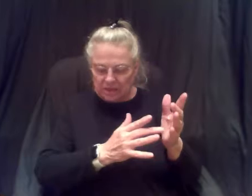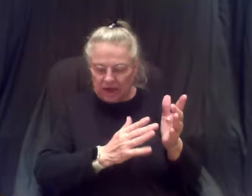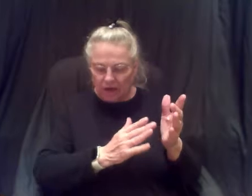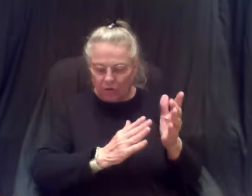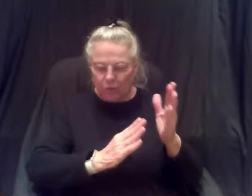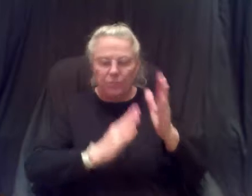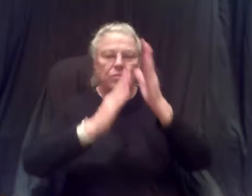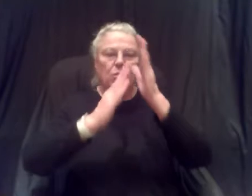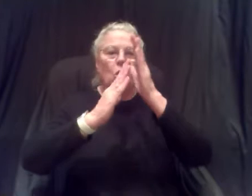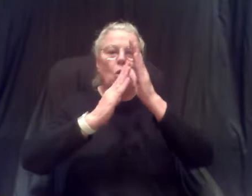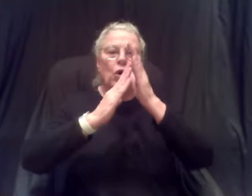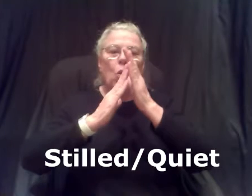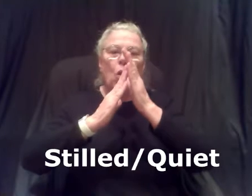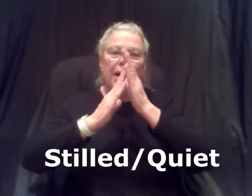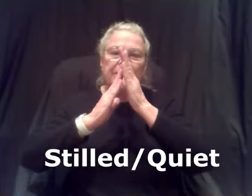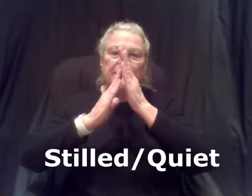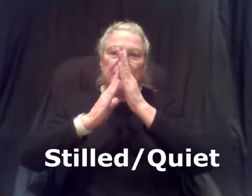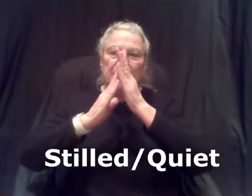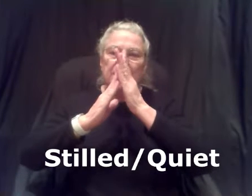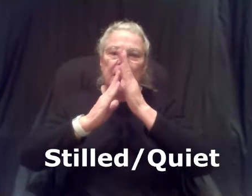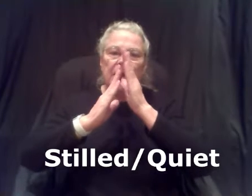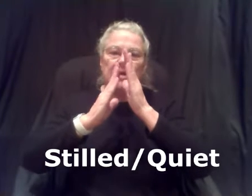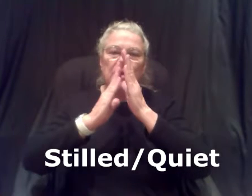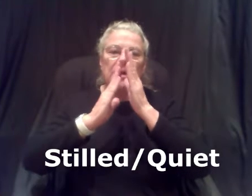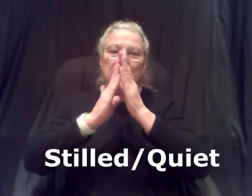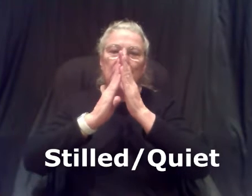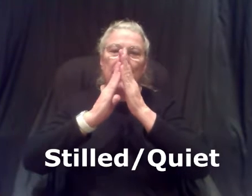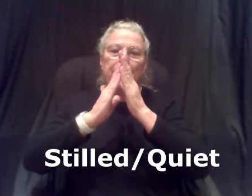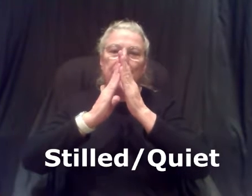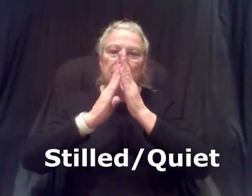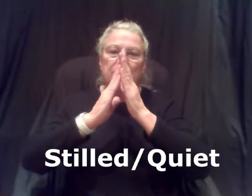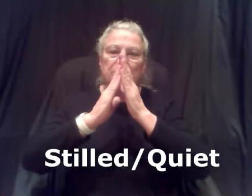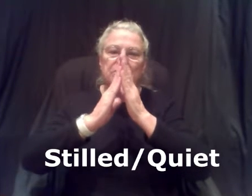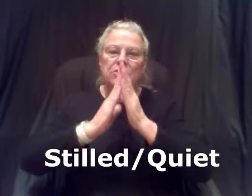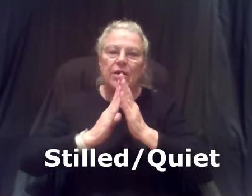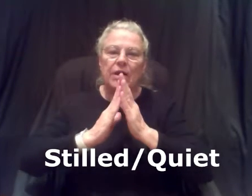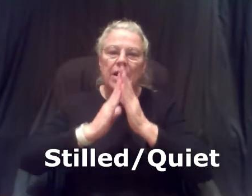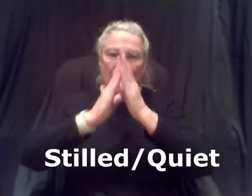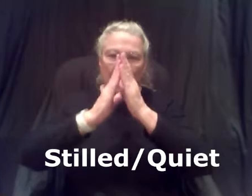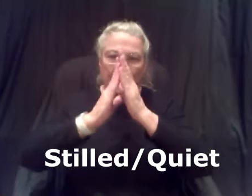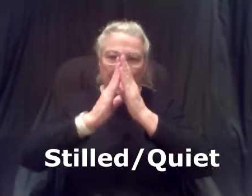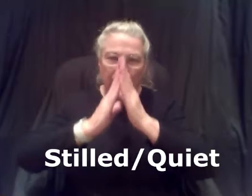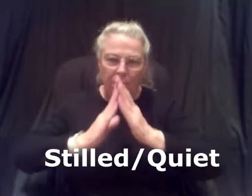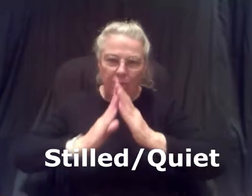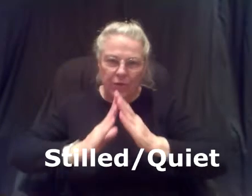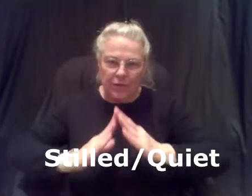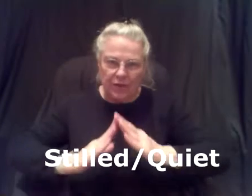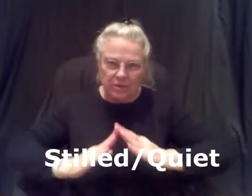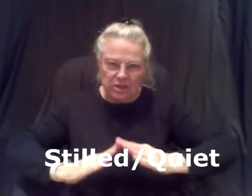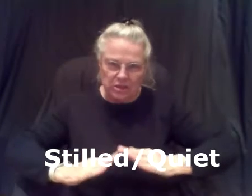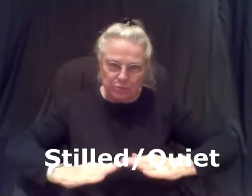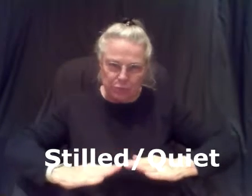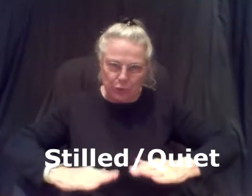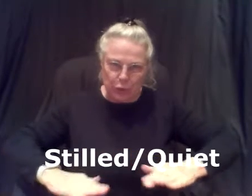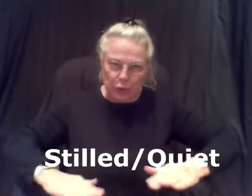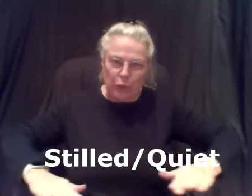Stilled or quiet. Take it up, starting up here and then